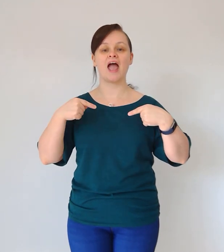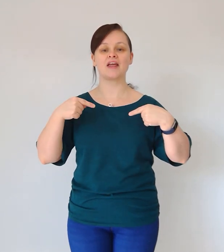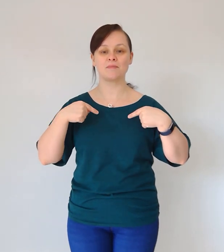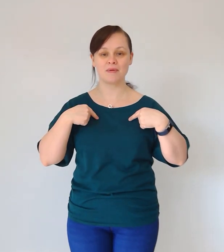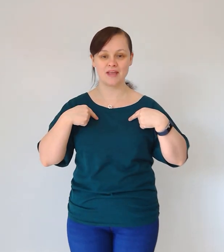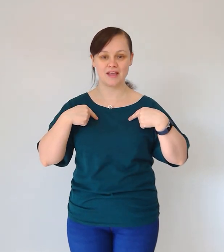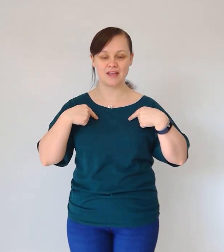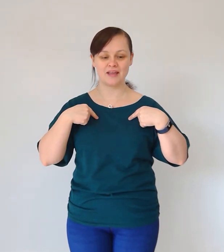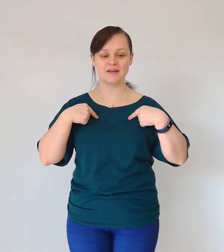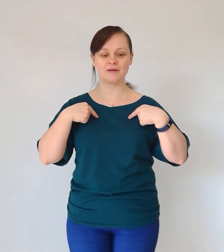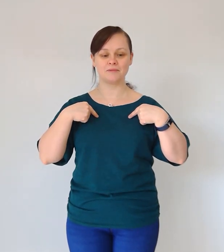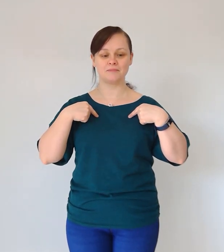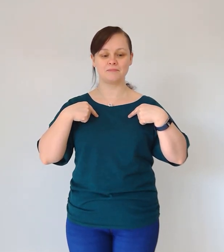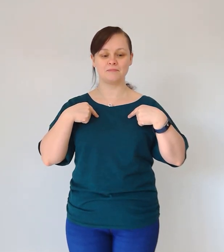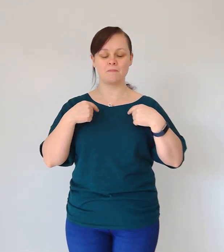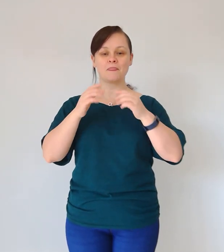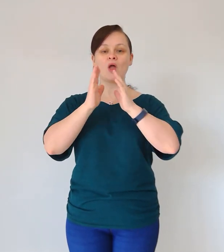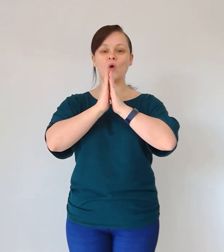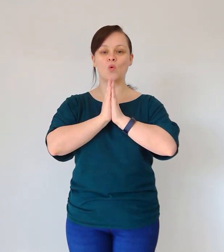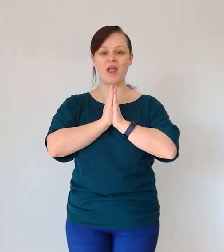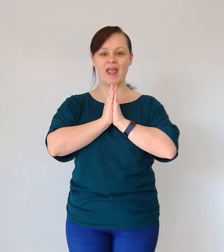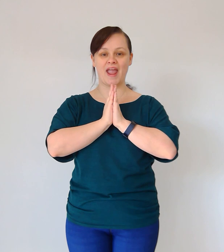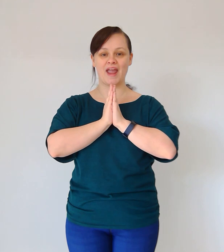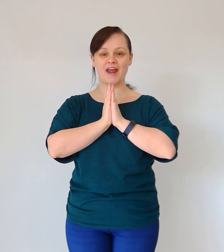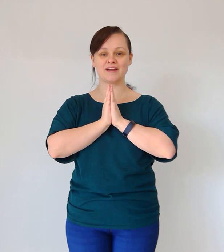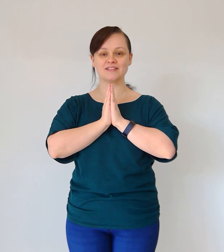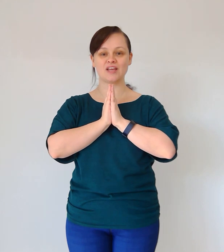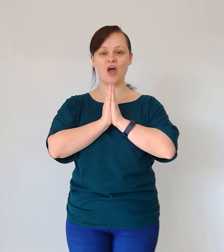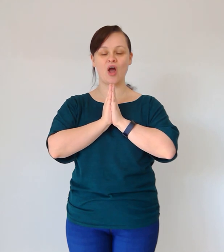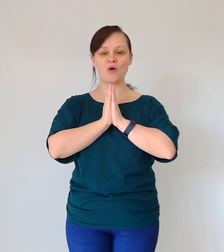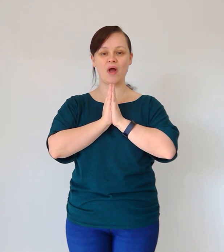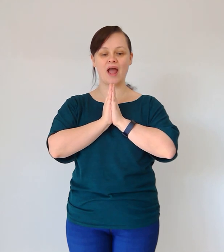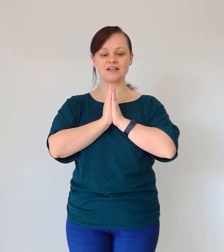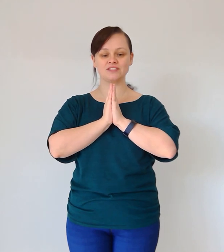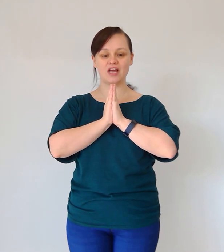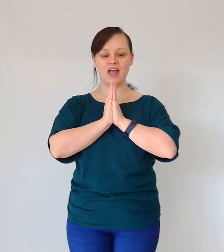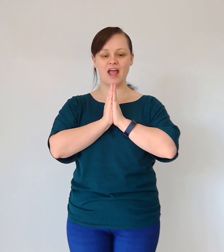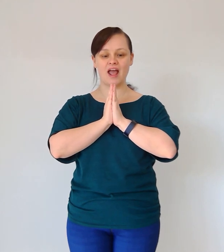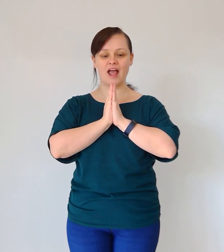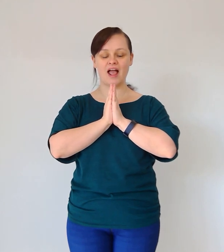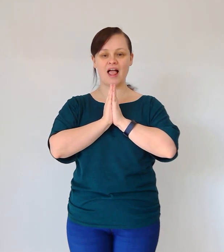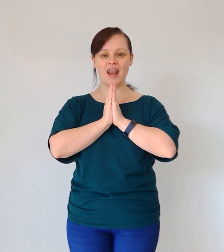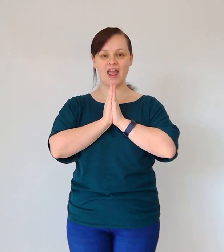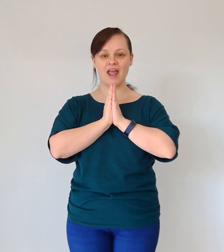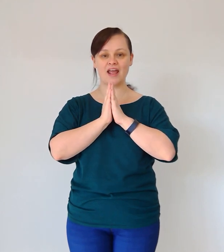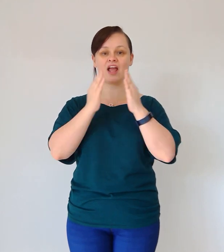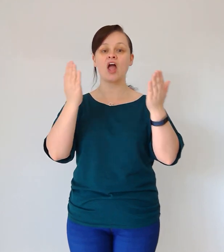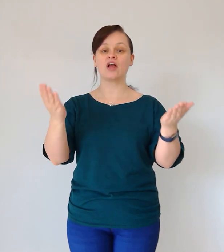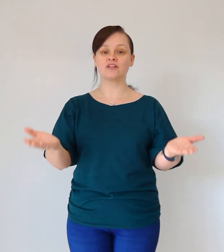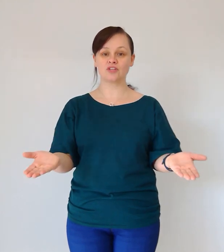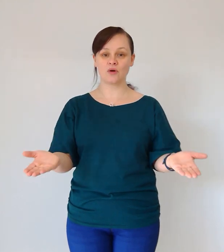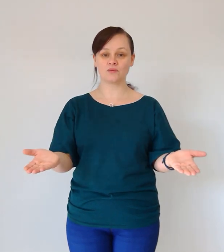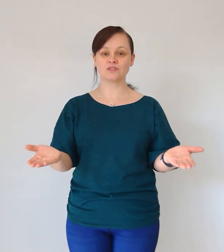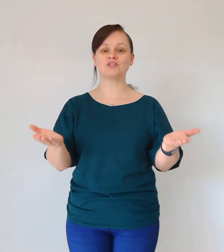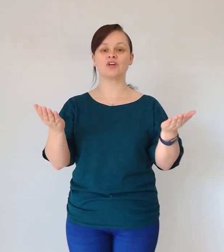be, we're so angelic, don't